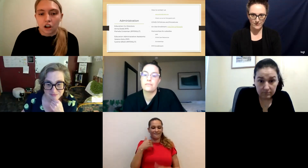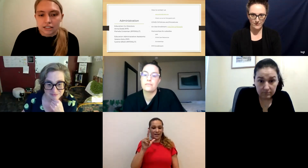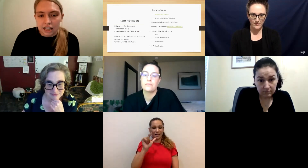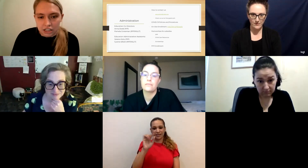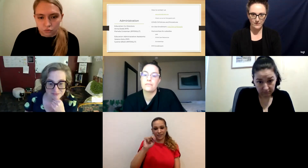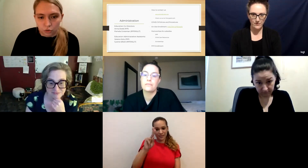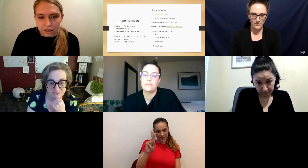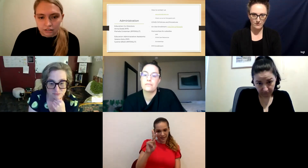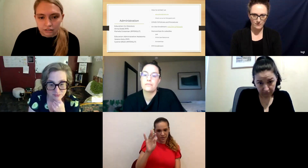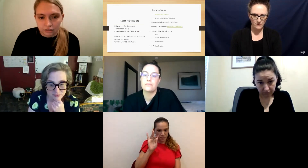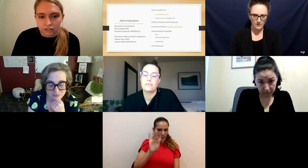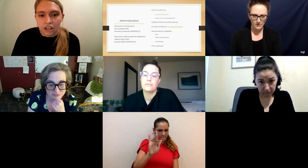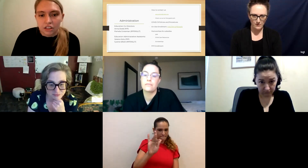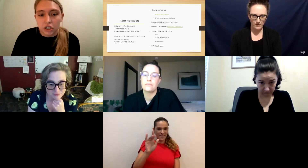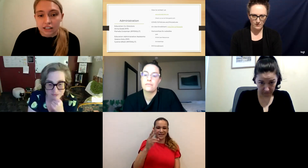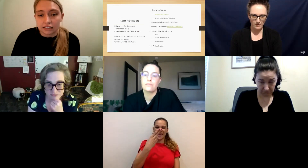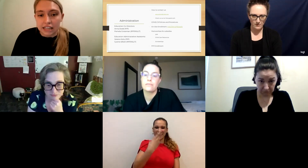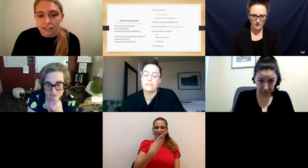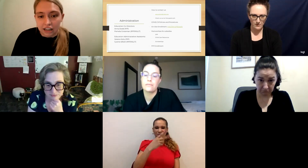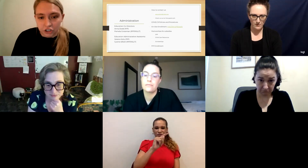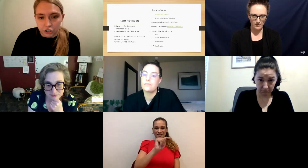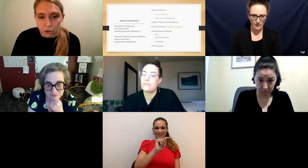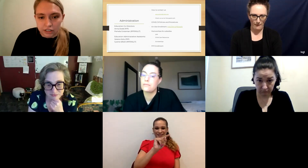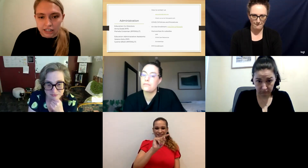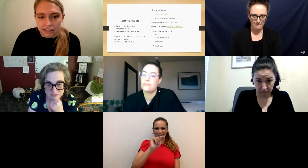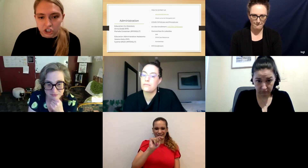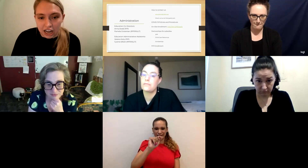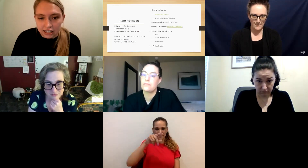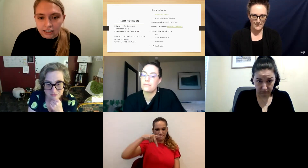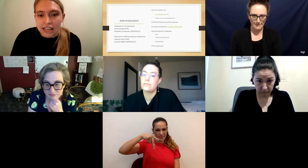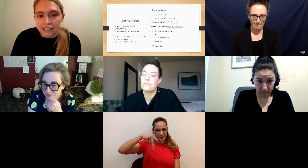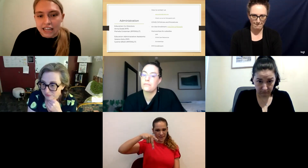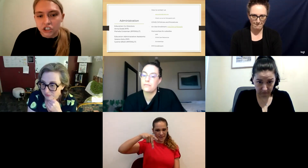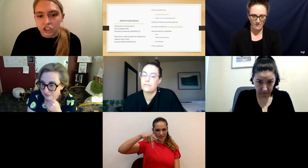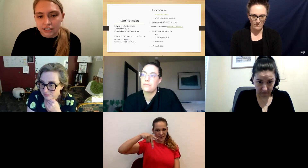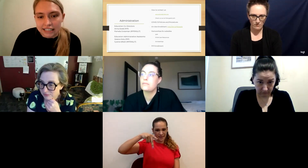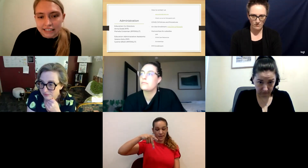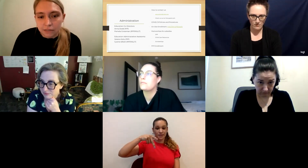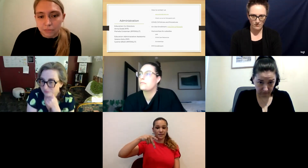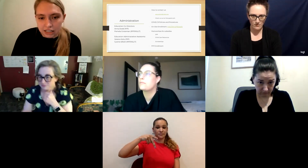For on-site enrollment, there's a link that I've just posted in the chat. It's